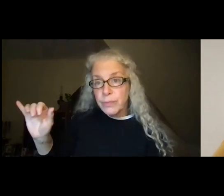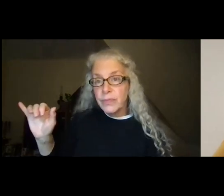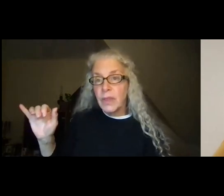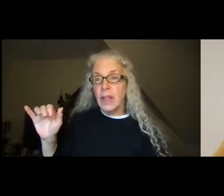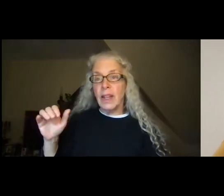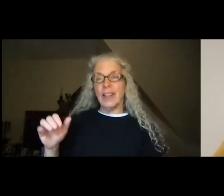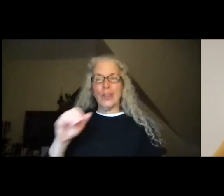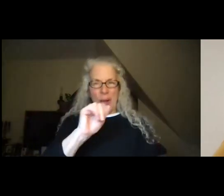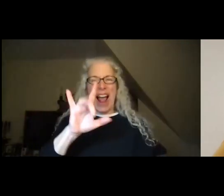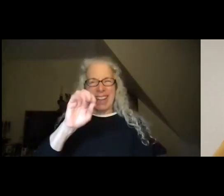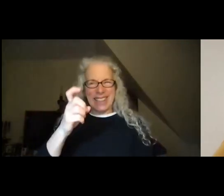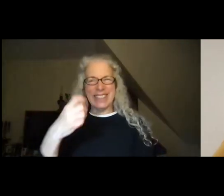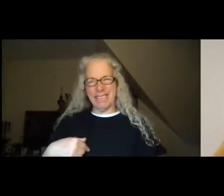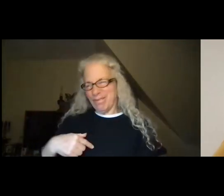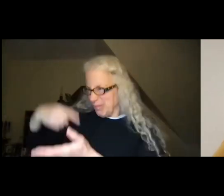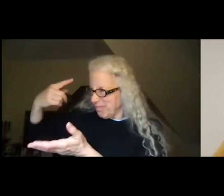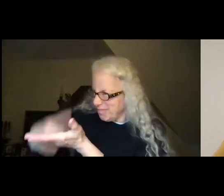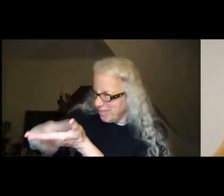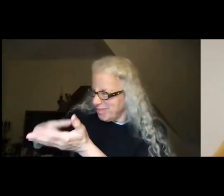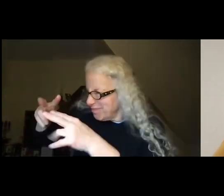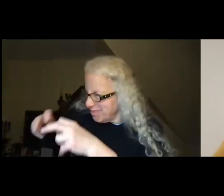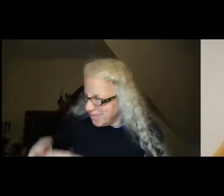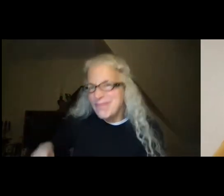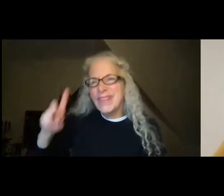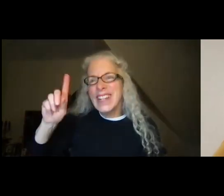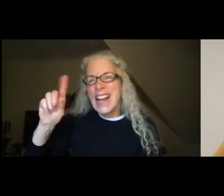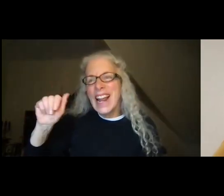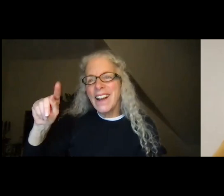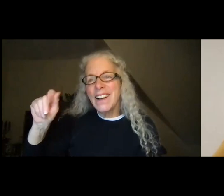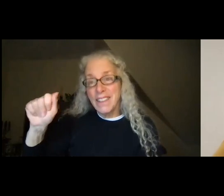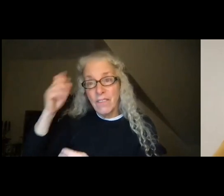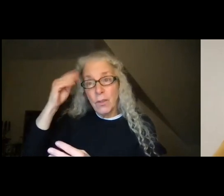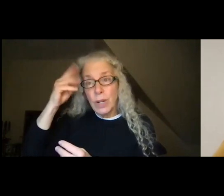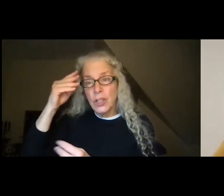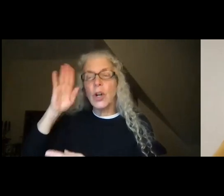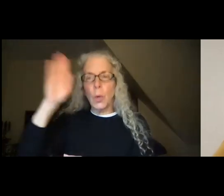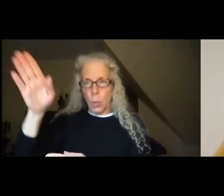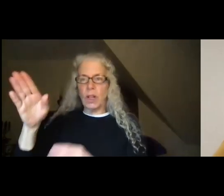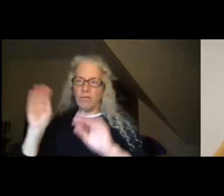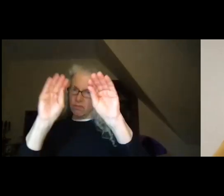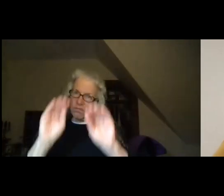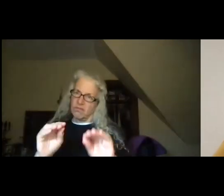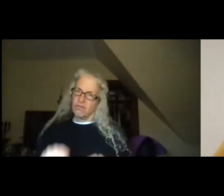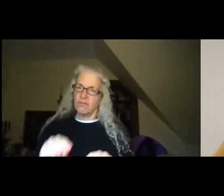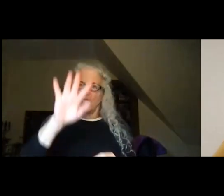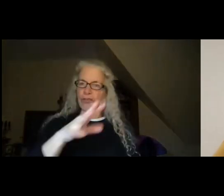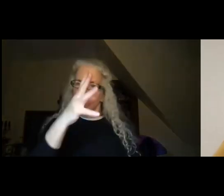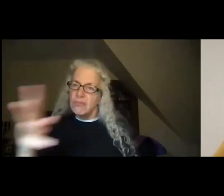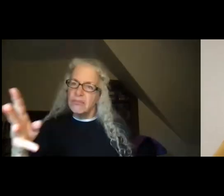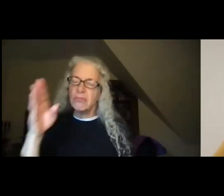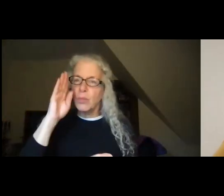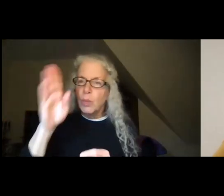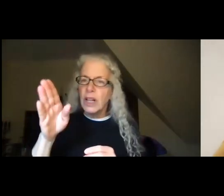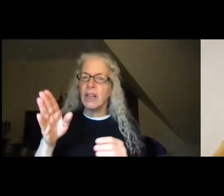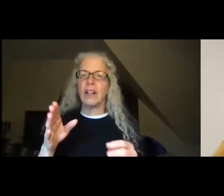be diving into the data. We will be converting that to visual format and we'll begin building our